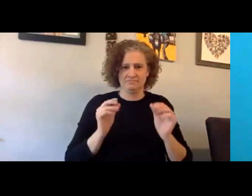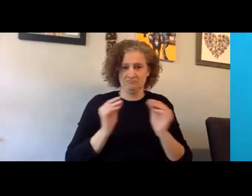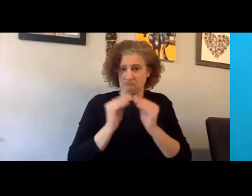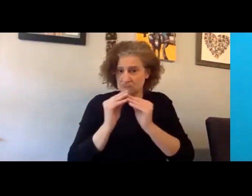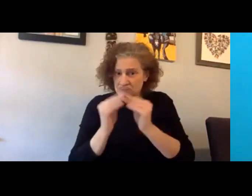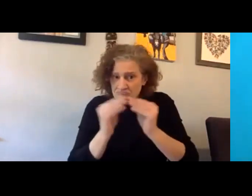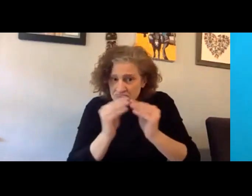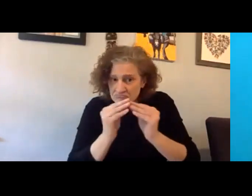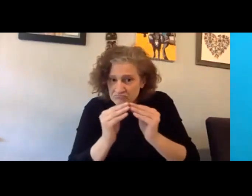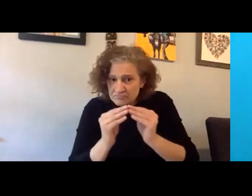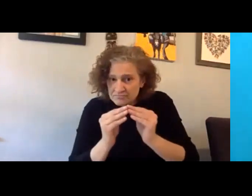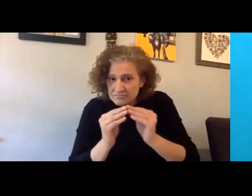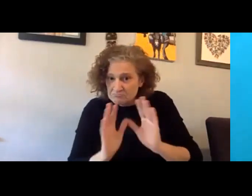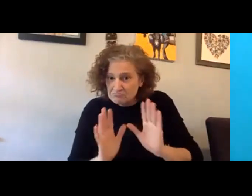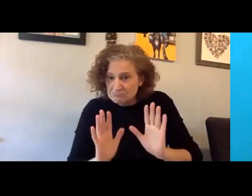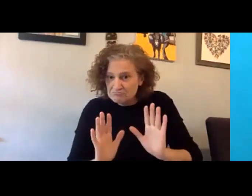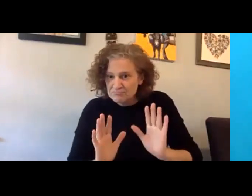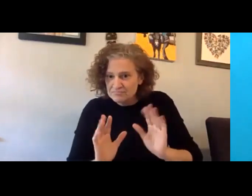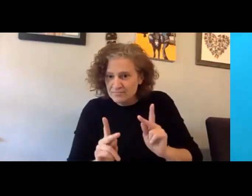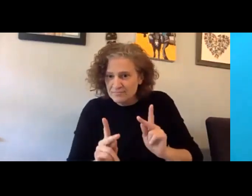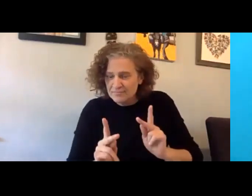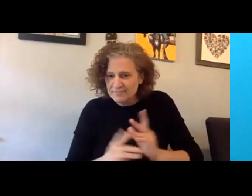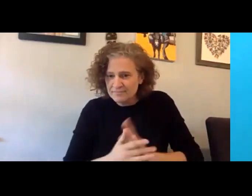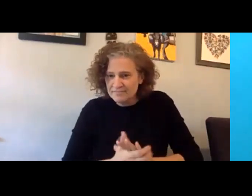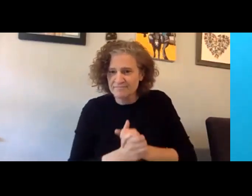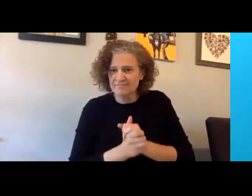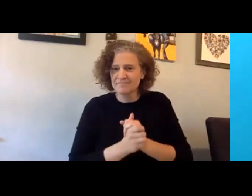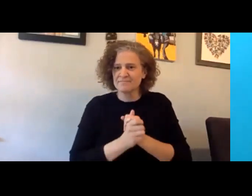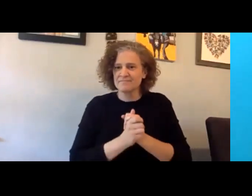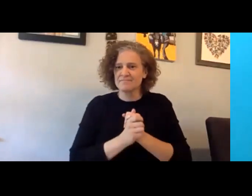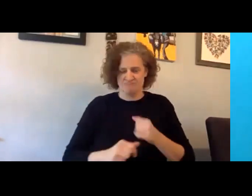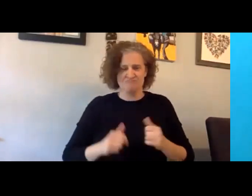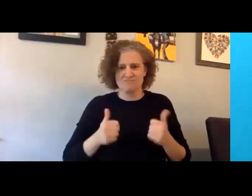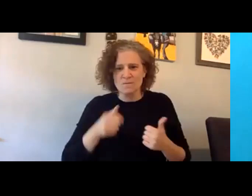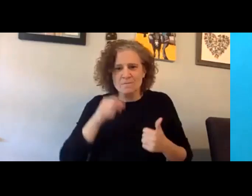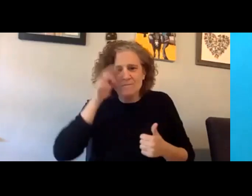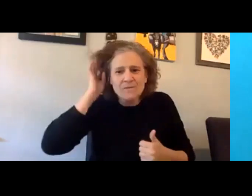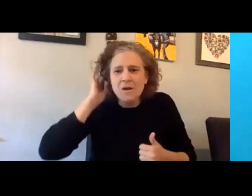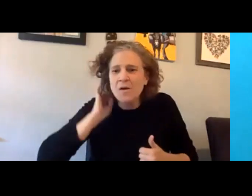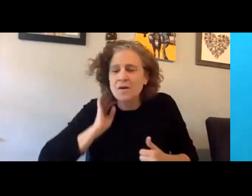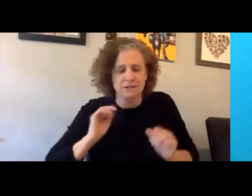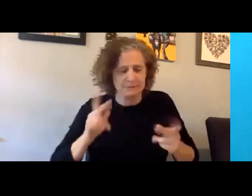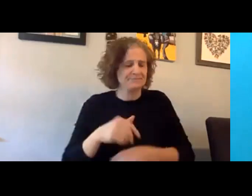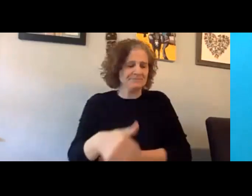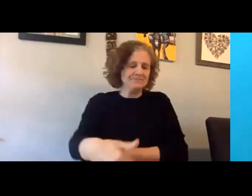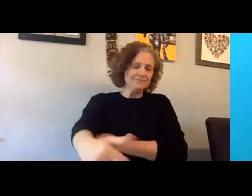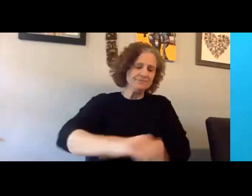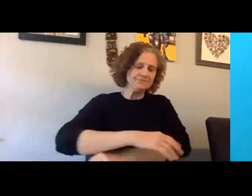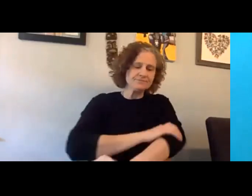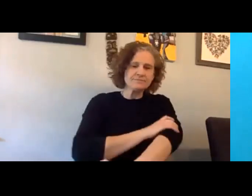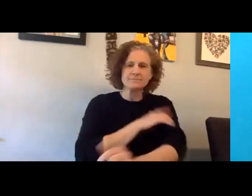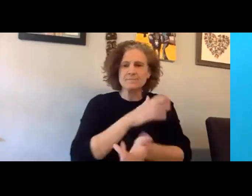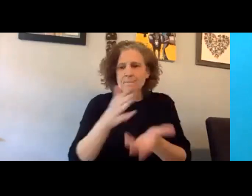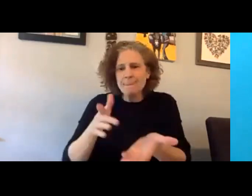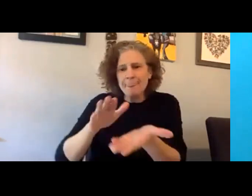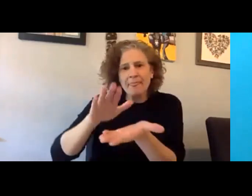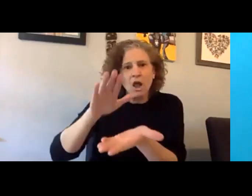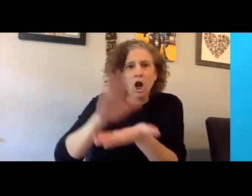Thank you. Anything else? No? Okay. All right.